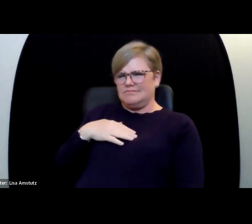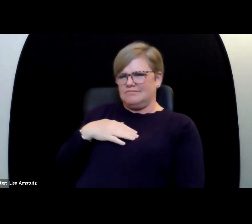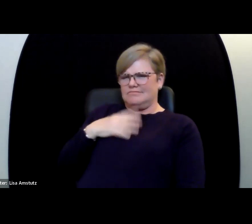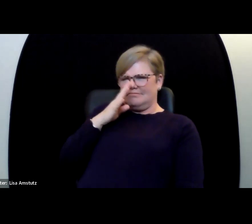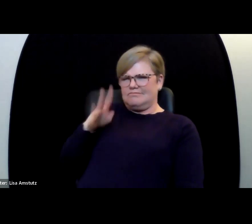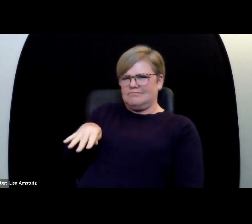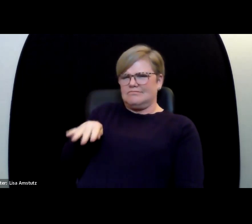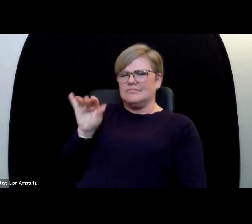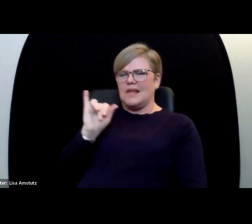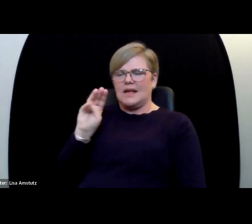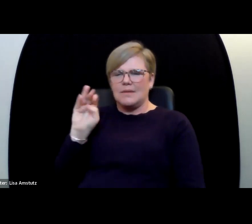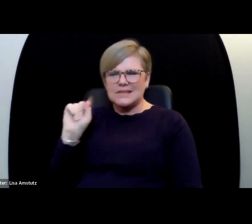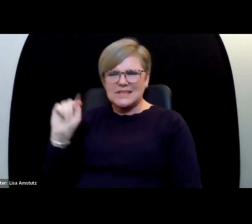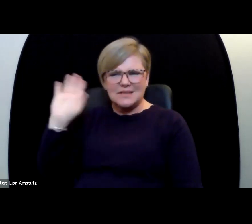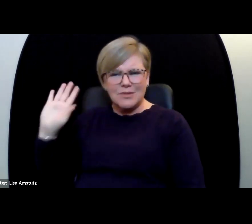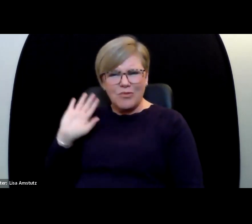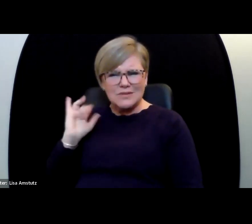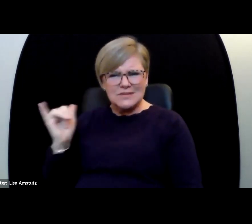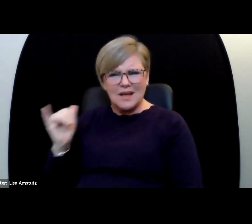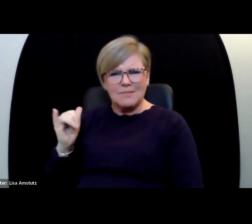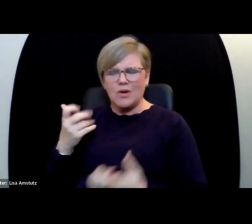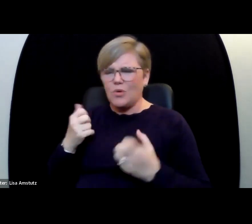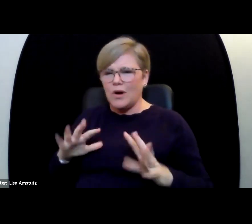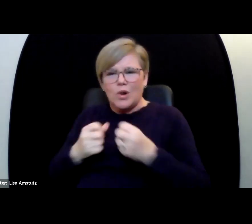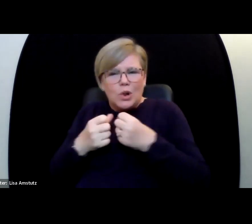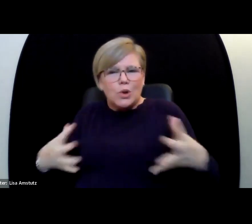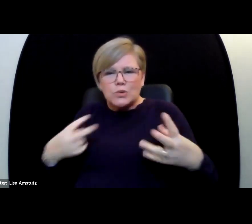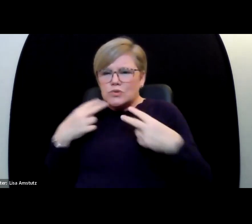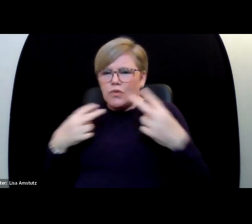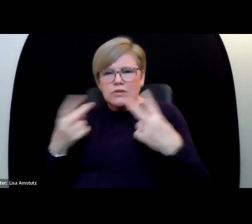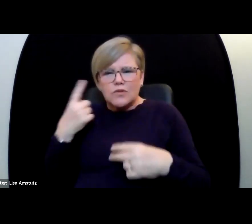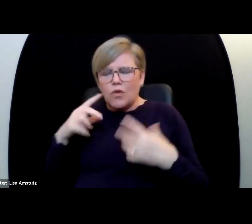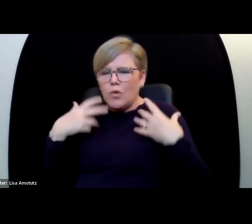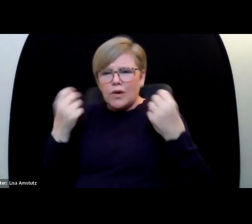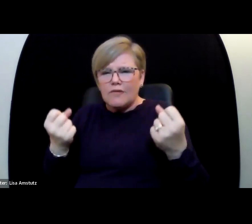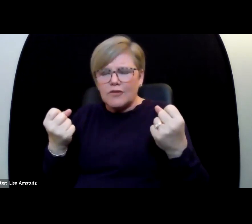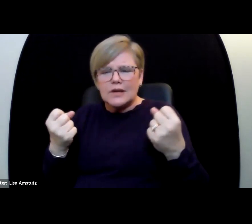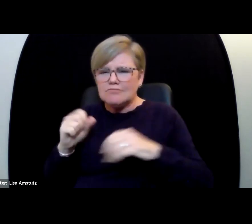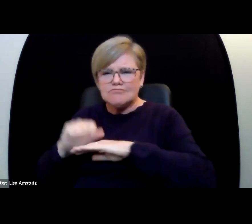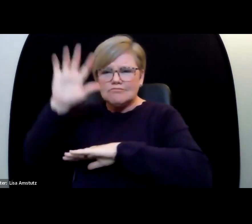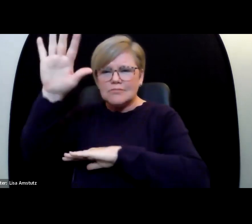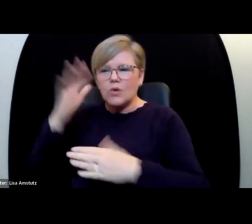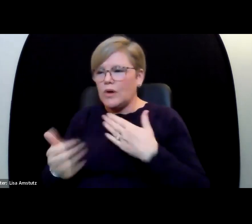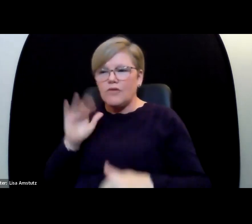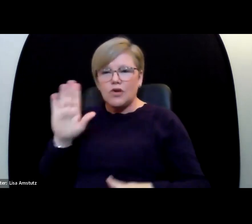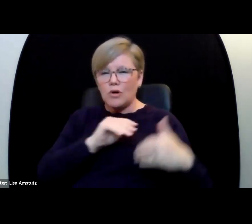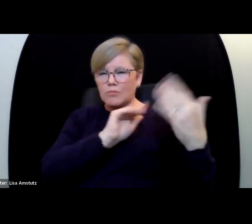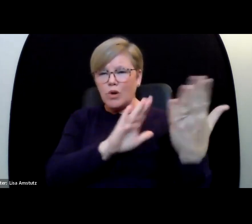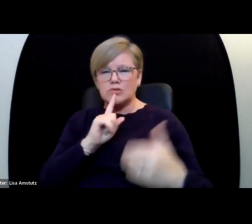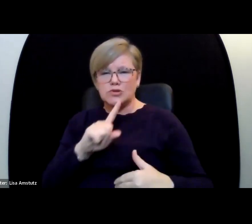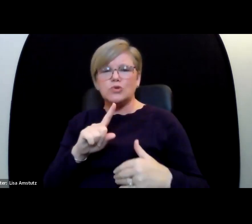past. And so I don't want to lose any of the voices of recovery. I want, to me, whatever pathway someone takes to get into the